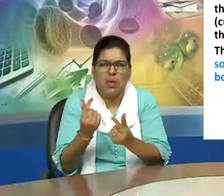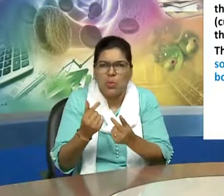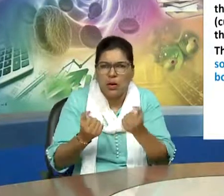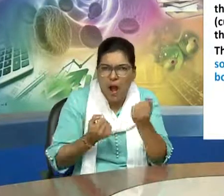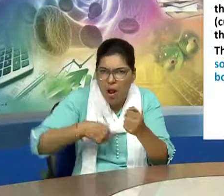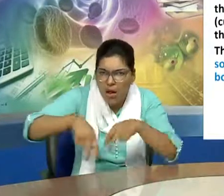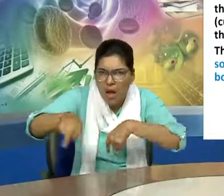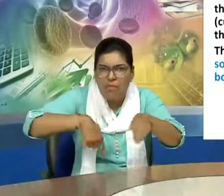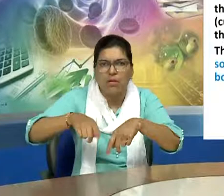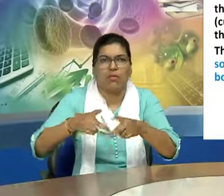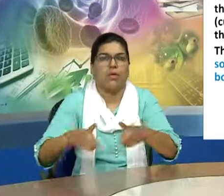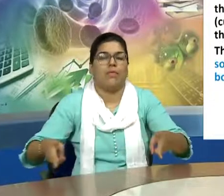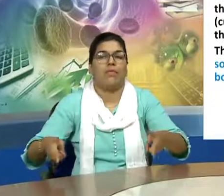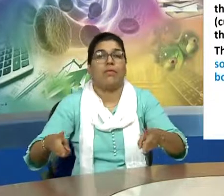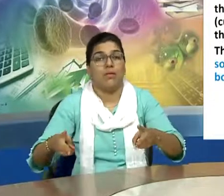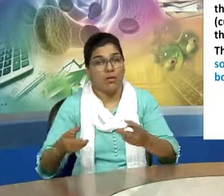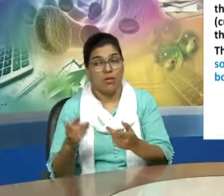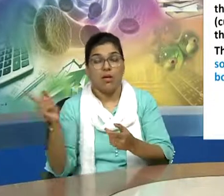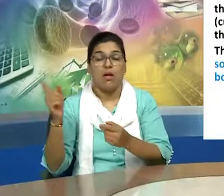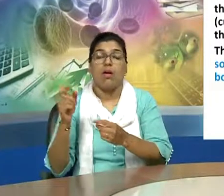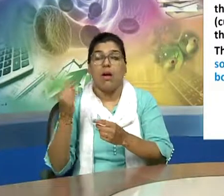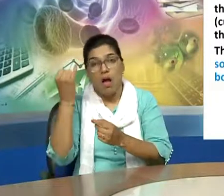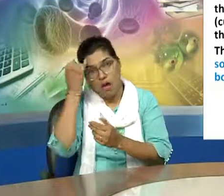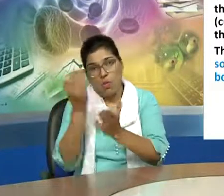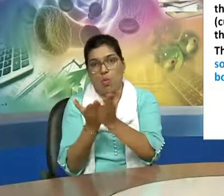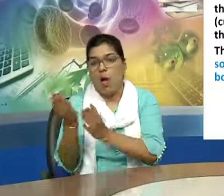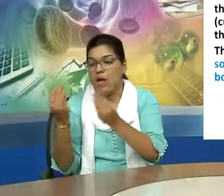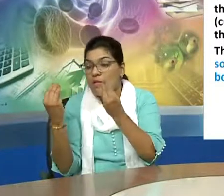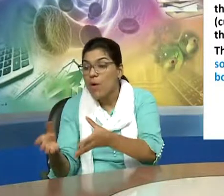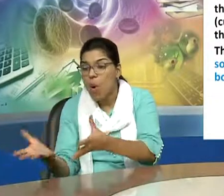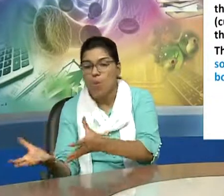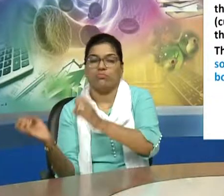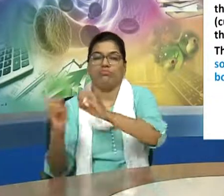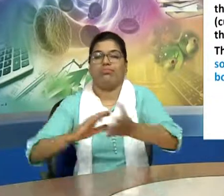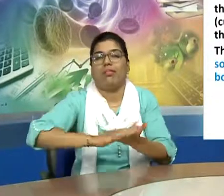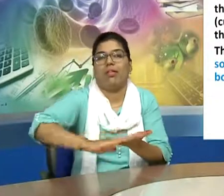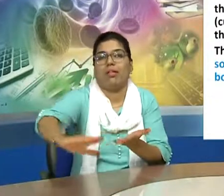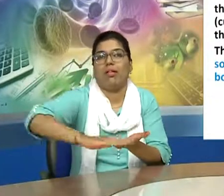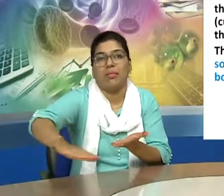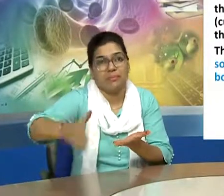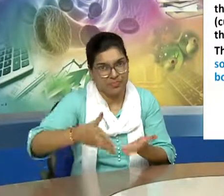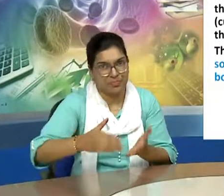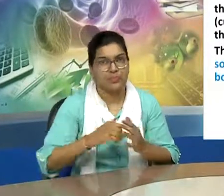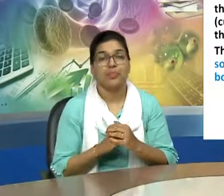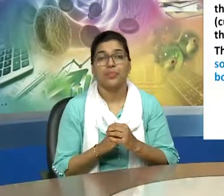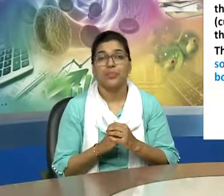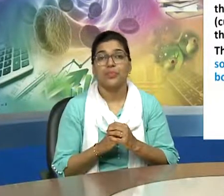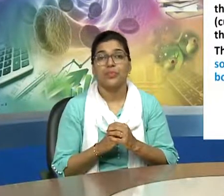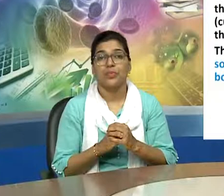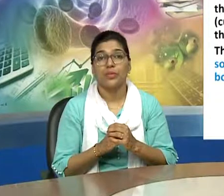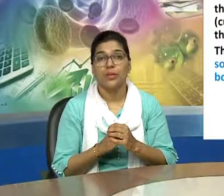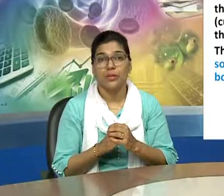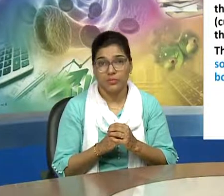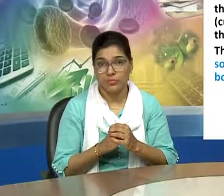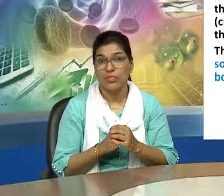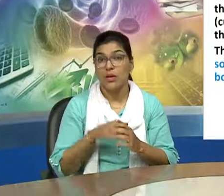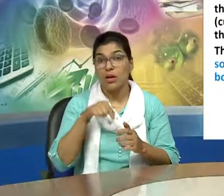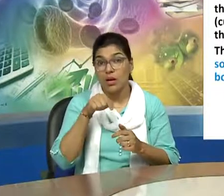have collected the waste material in a large amount, so to dump that waste material we need a large space, and for